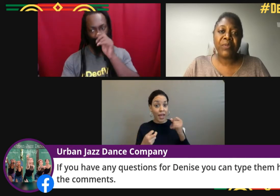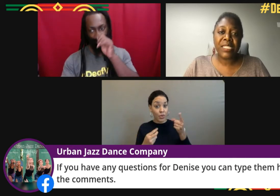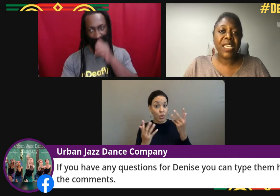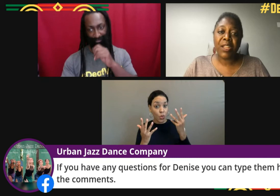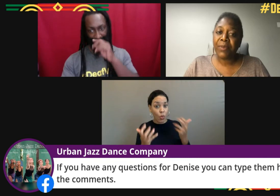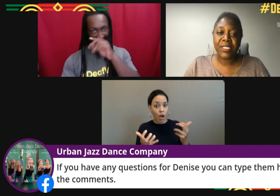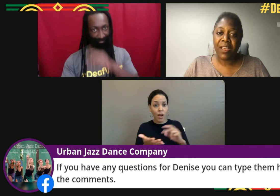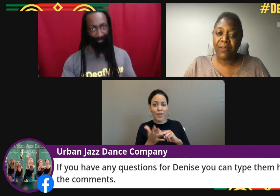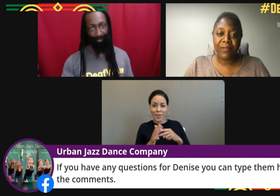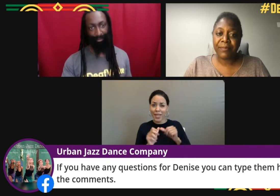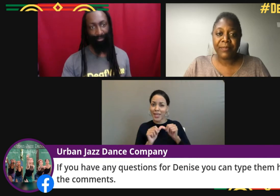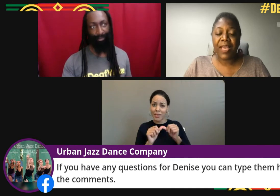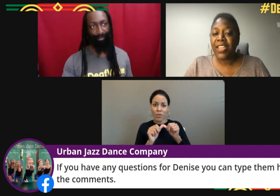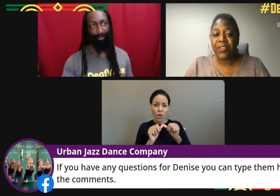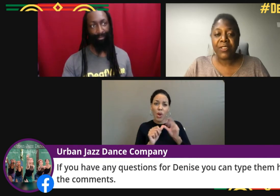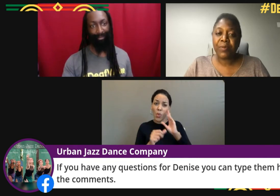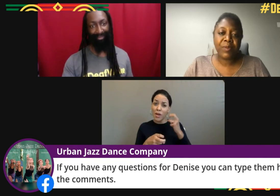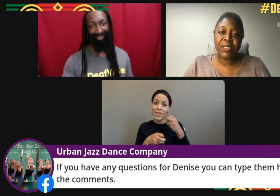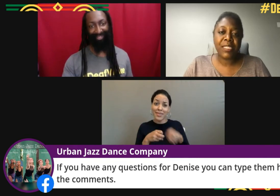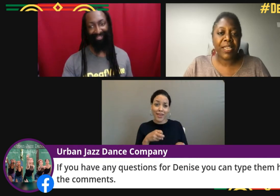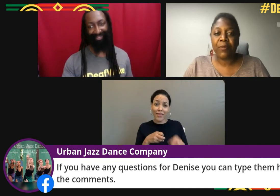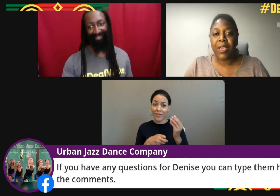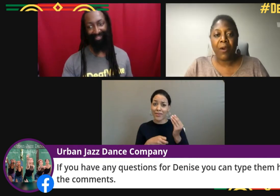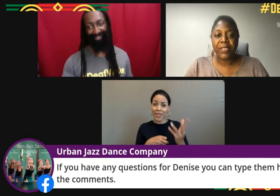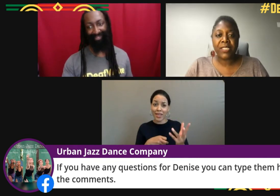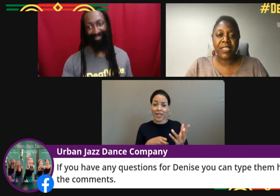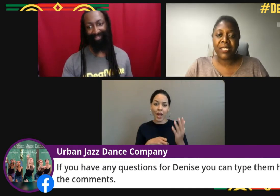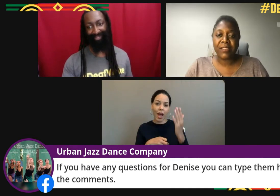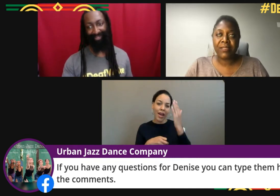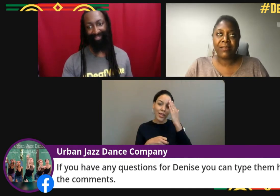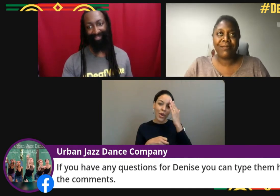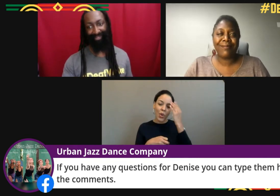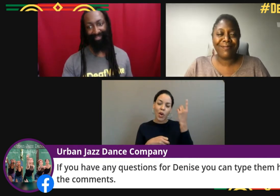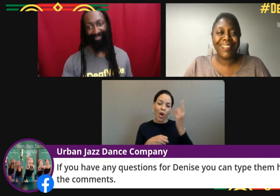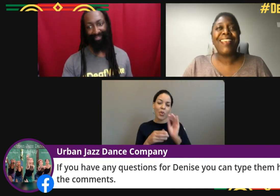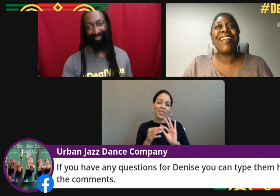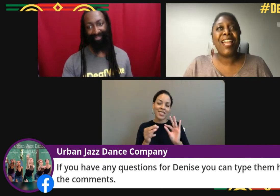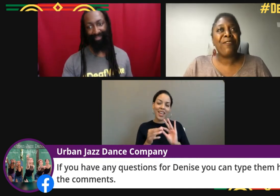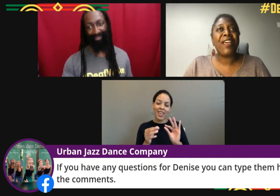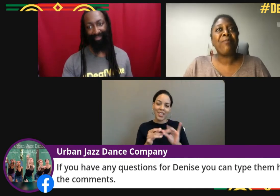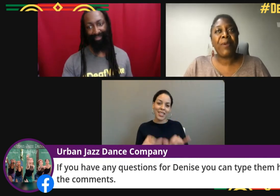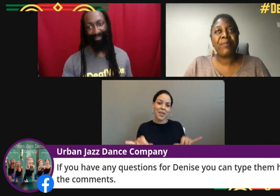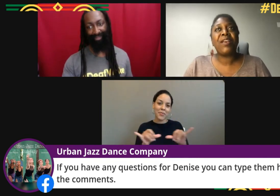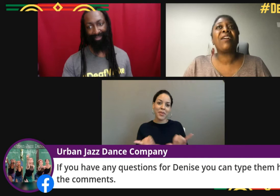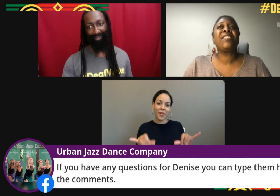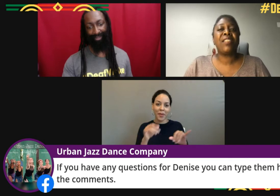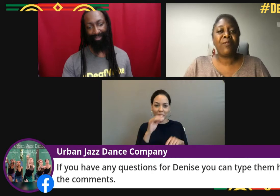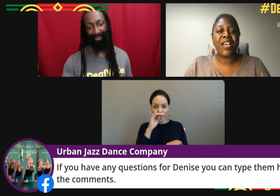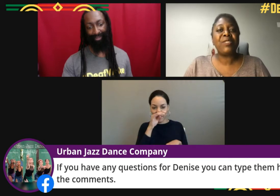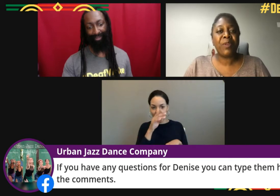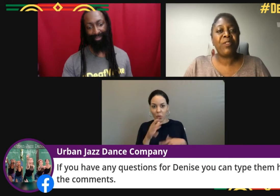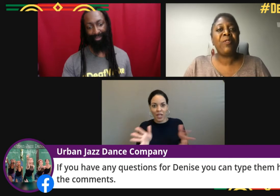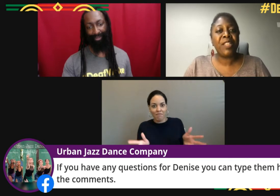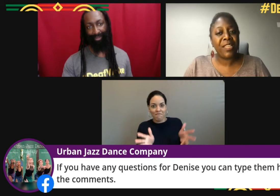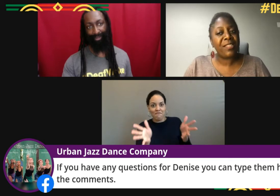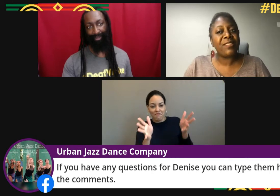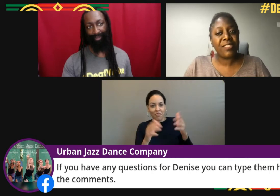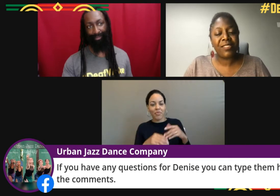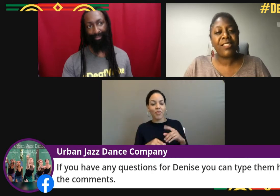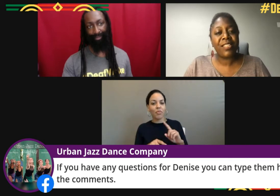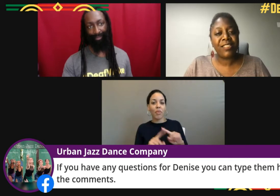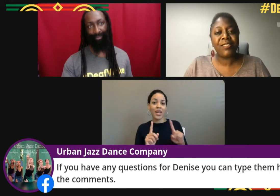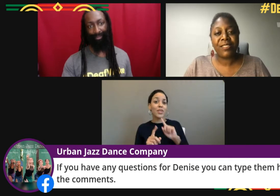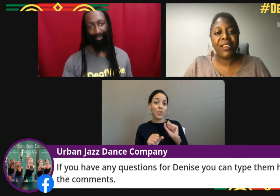through. It's gonna be tough. I know this is like, we always say these kind of like pep talks and advice, but it really